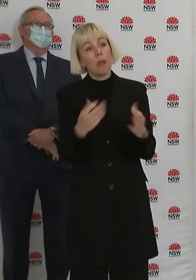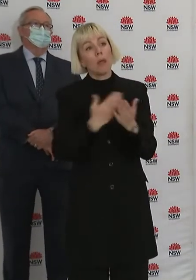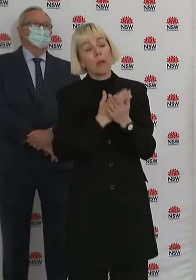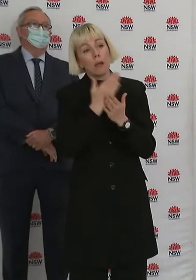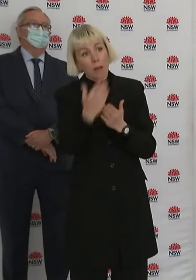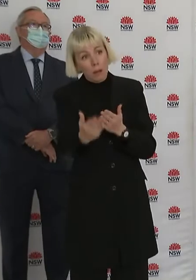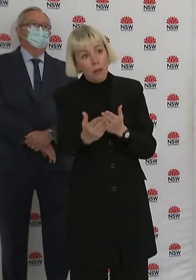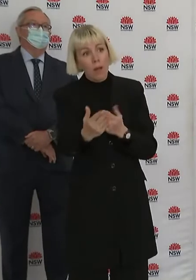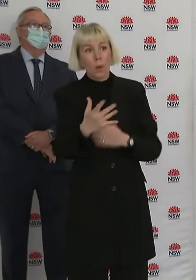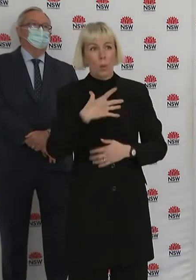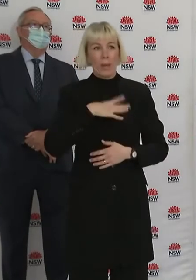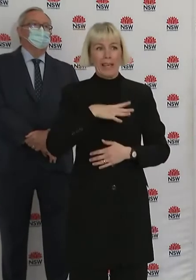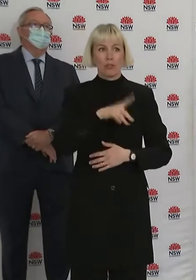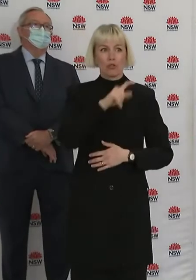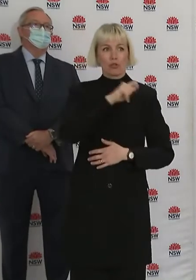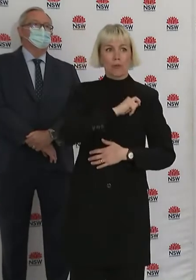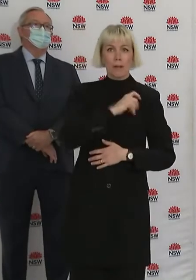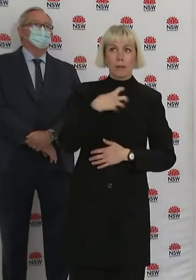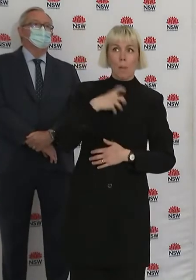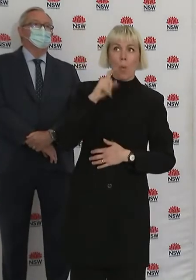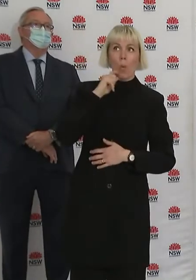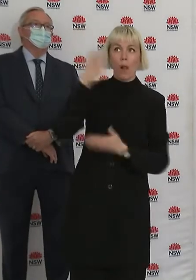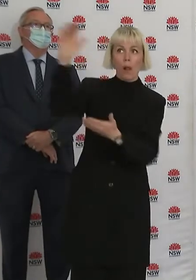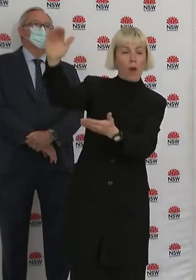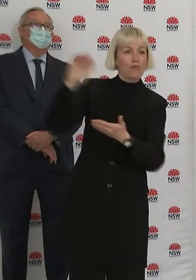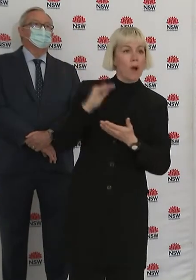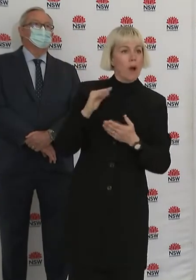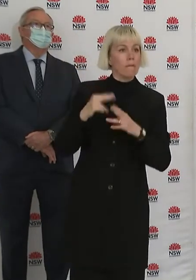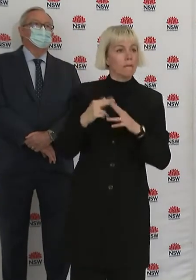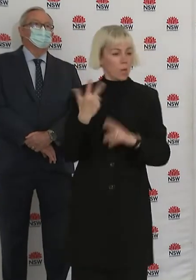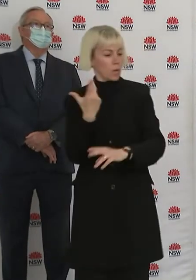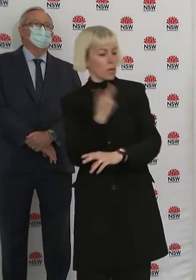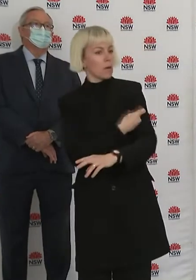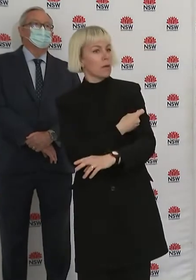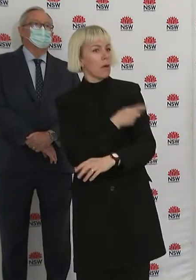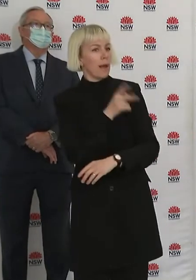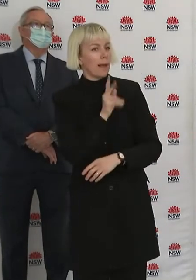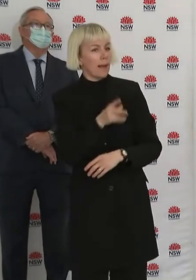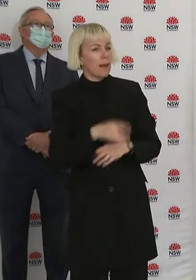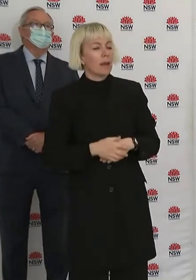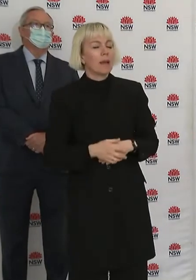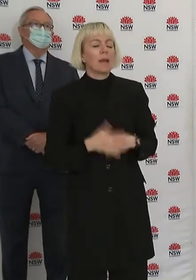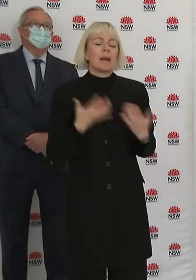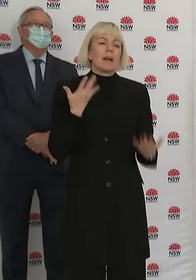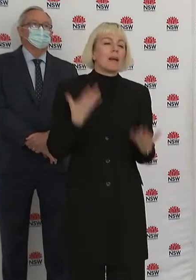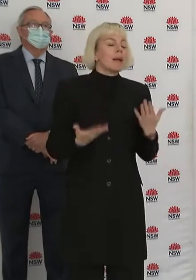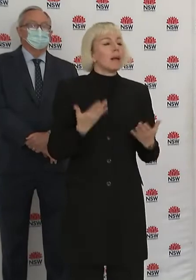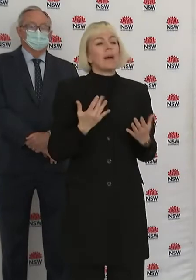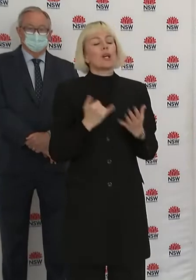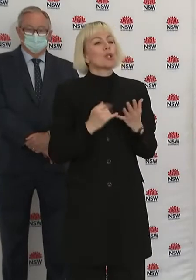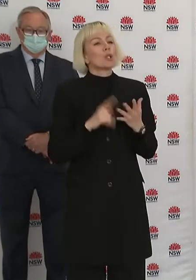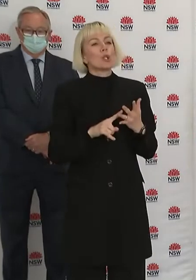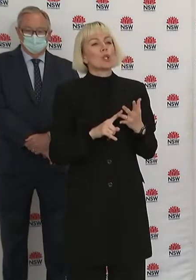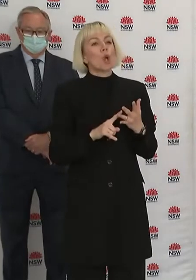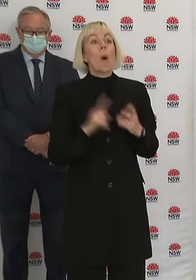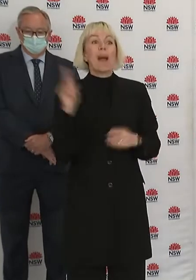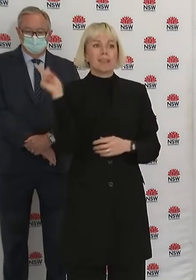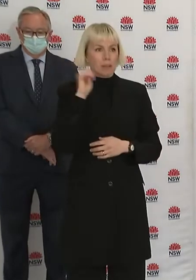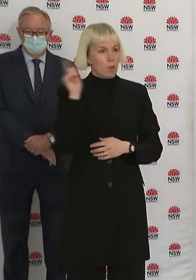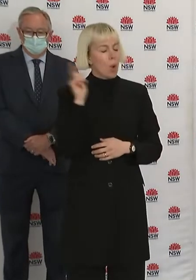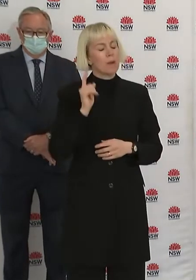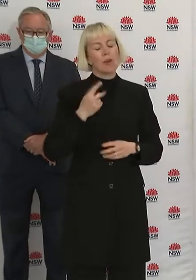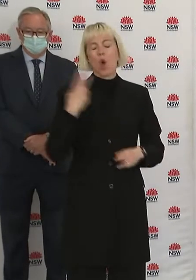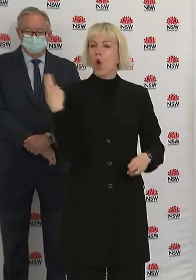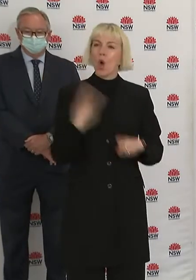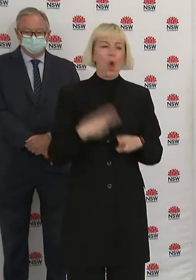supply chains because we've got that latitude of the couple of weeks to bring them forward. So at this point, there is an urgency to get as